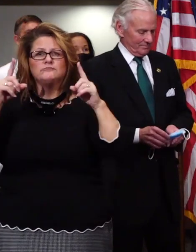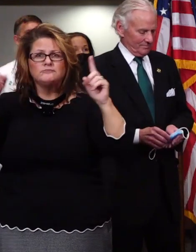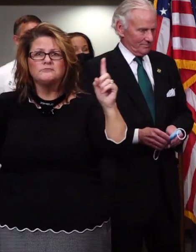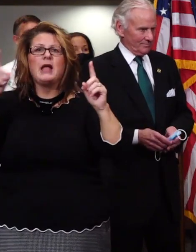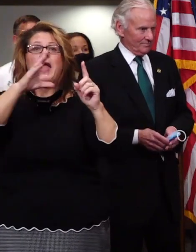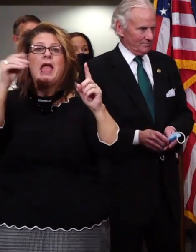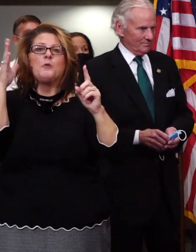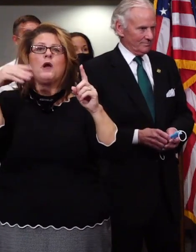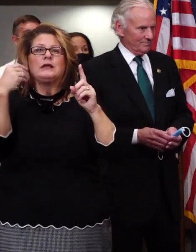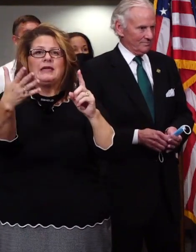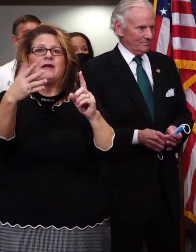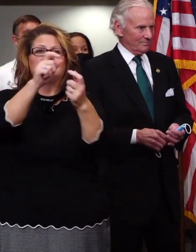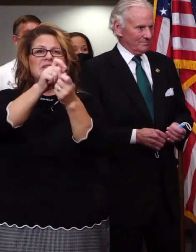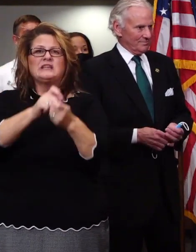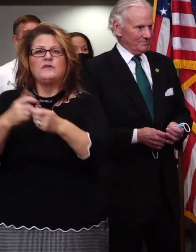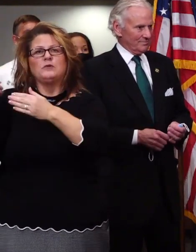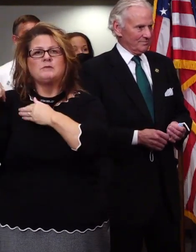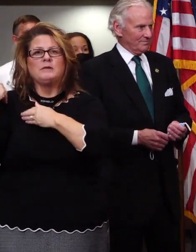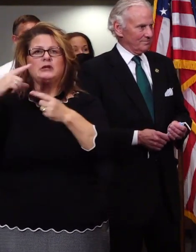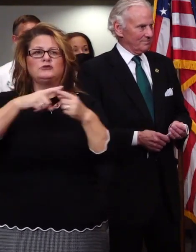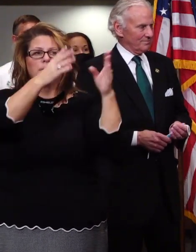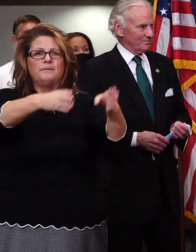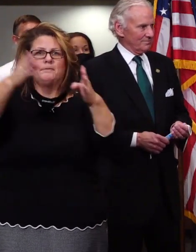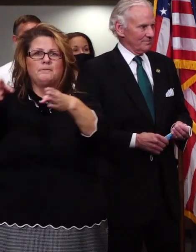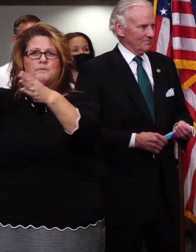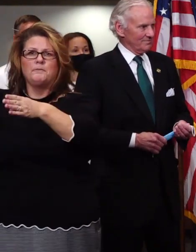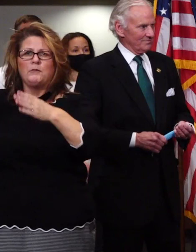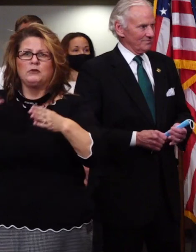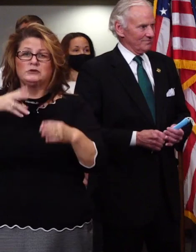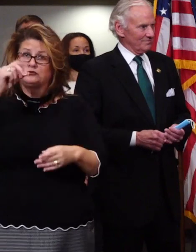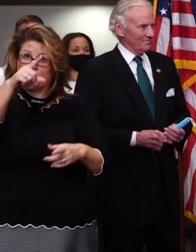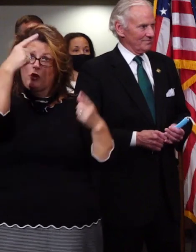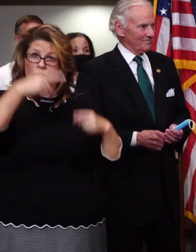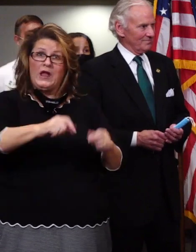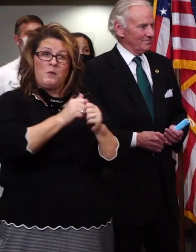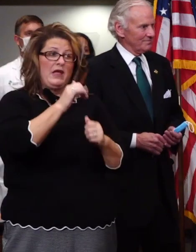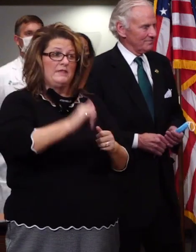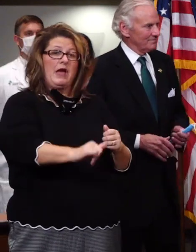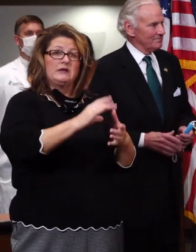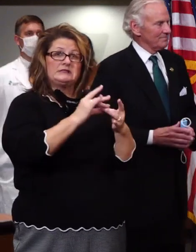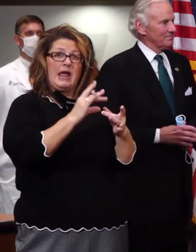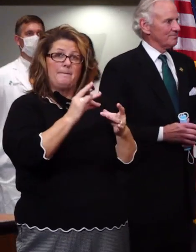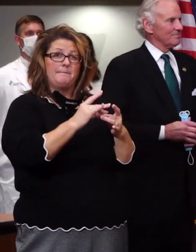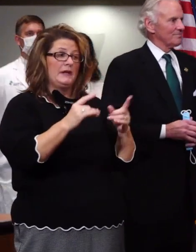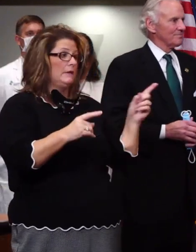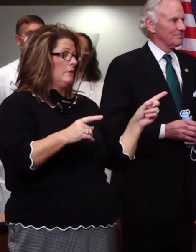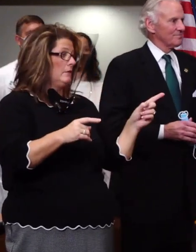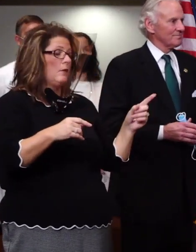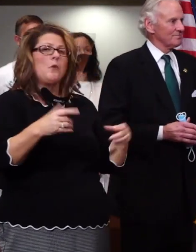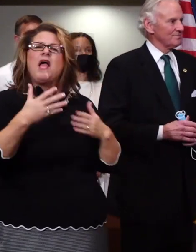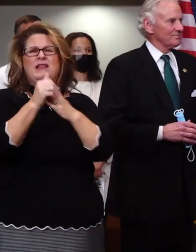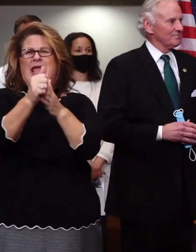defined responsibilities." What is your reaction to this pre-filed legislation? Do you agree with that? Well, I believe that leadership has been in